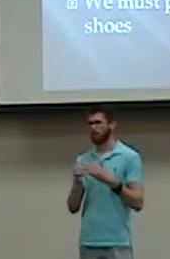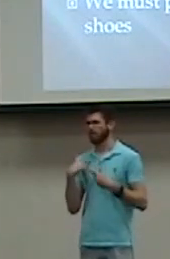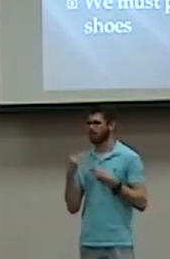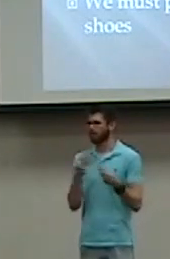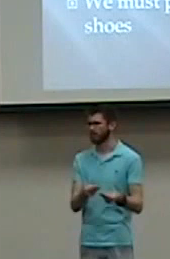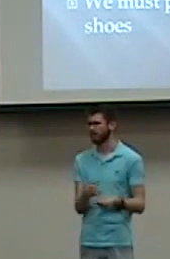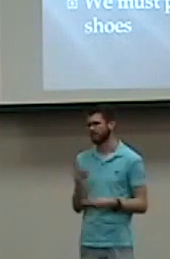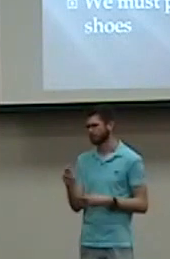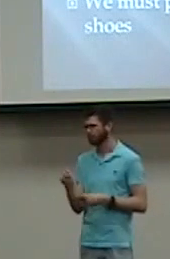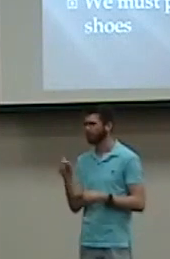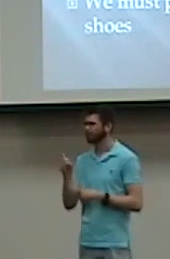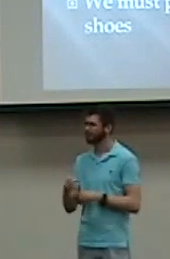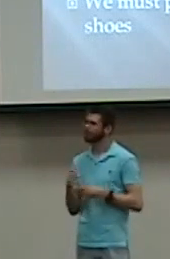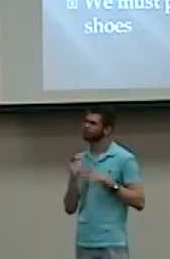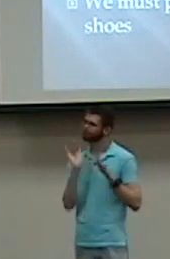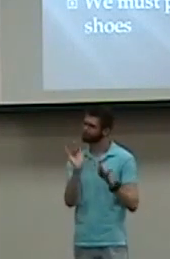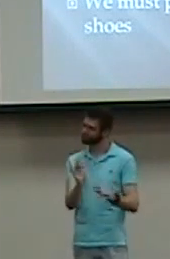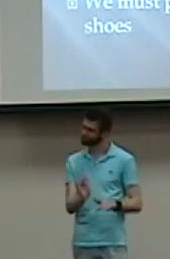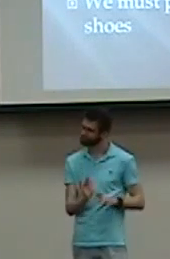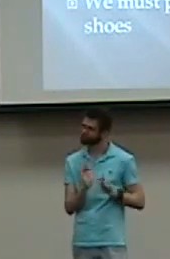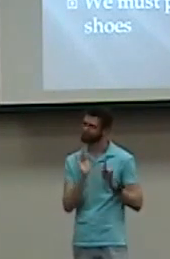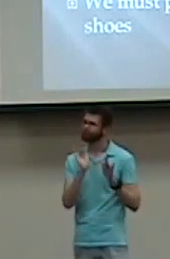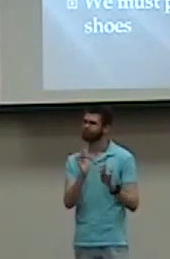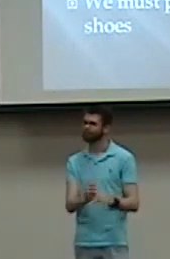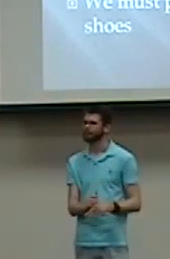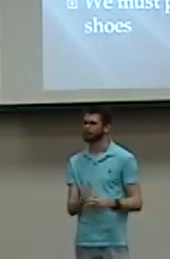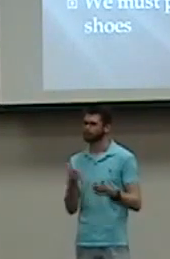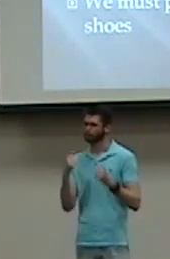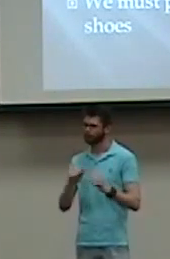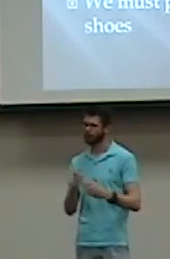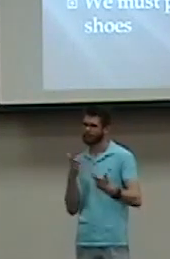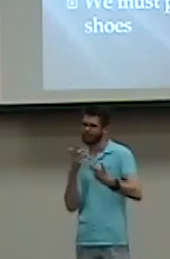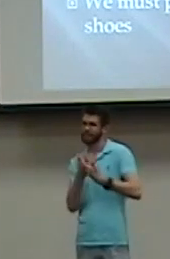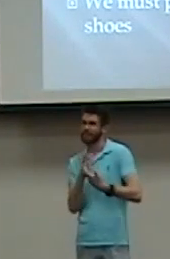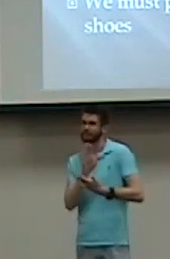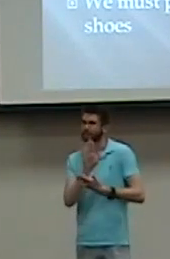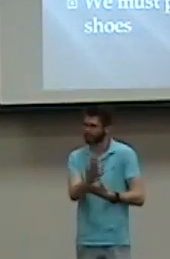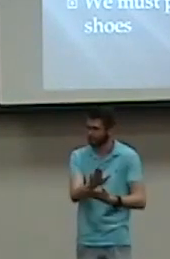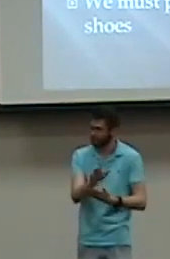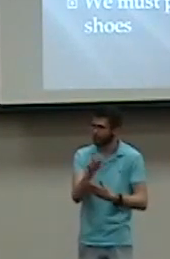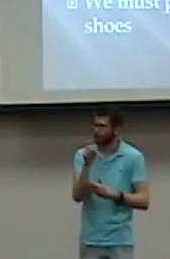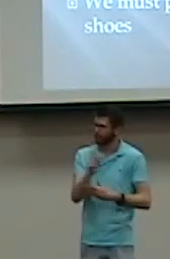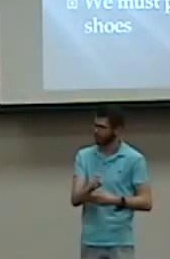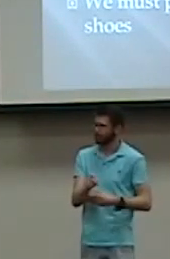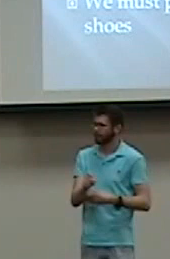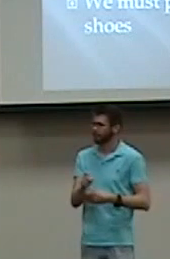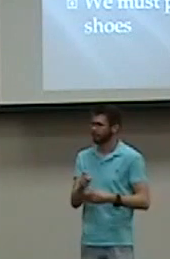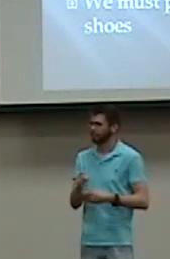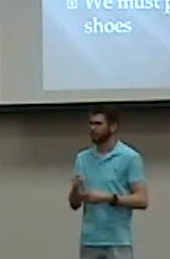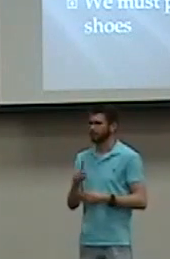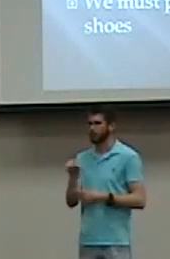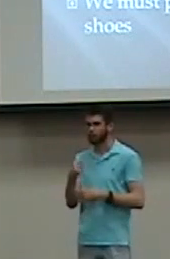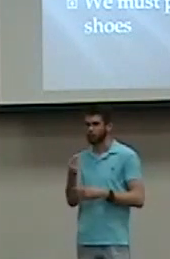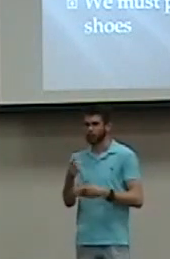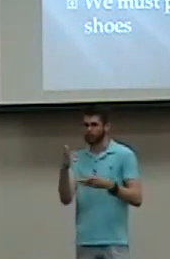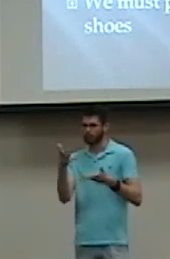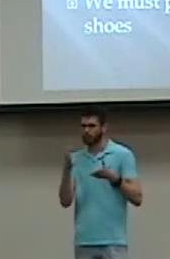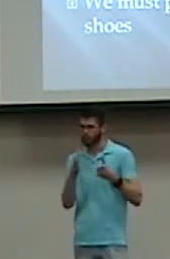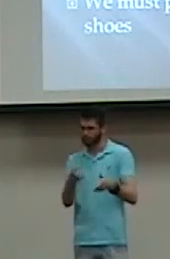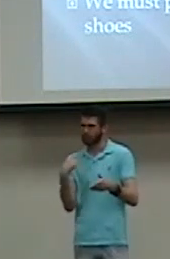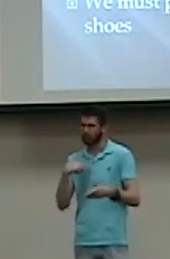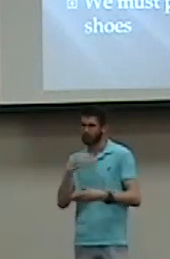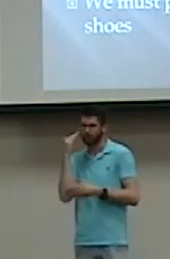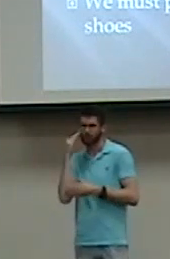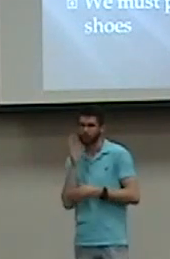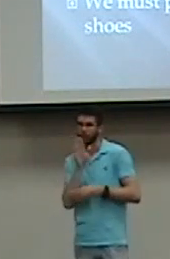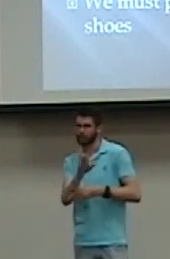going to fit their needs? Is the house itself going to fit their needs? The only way we can know that is by going and talking with